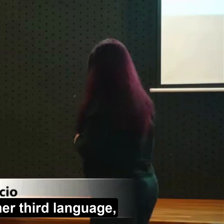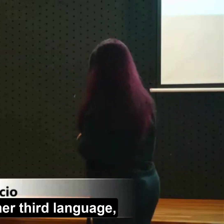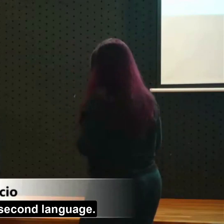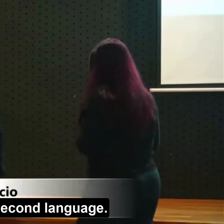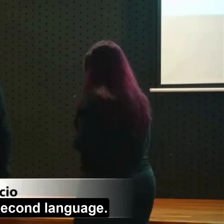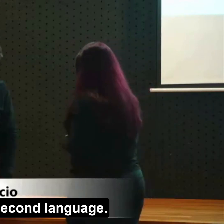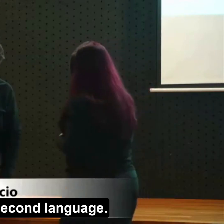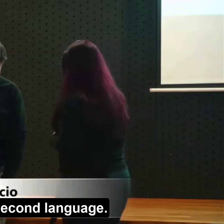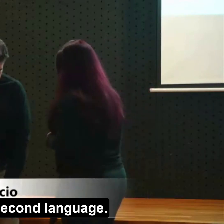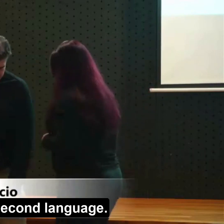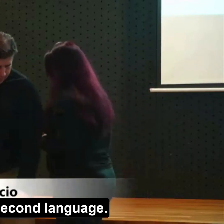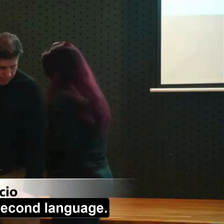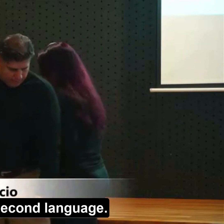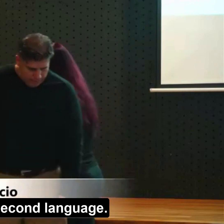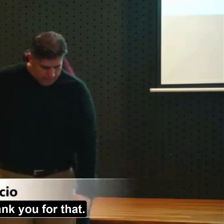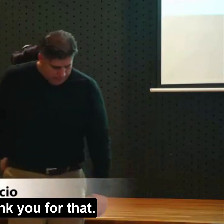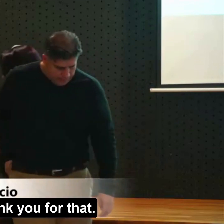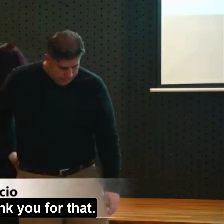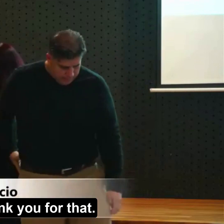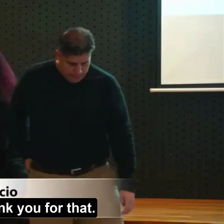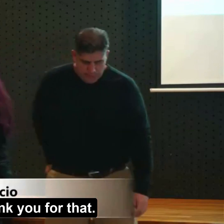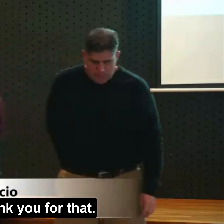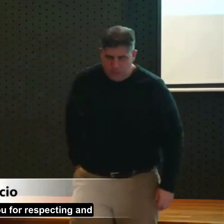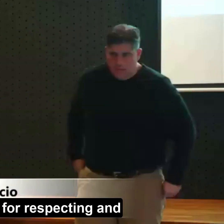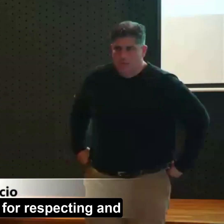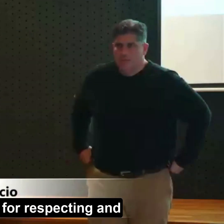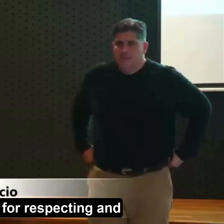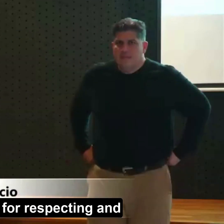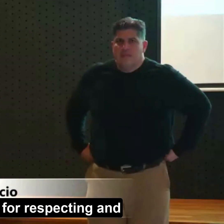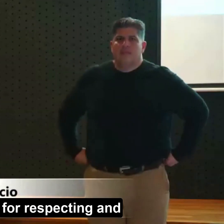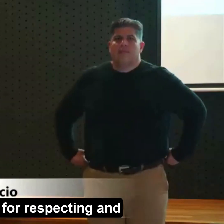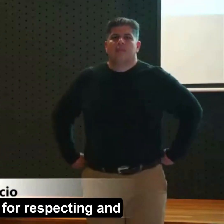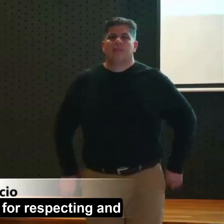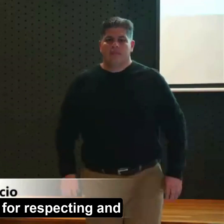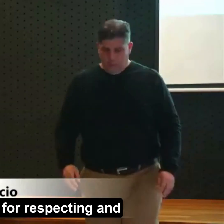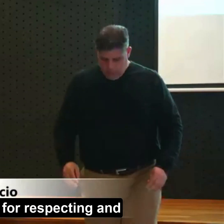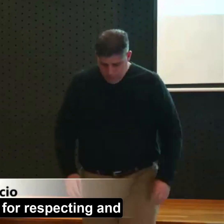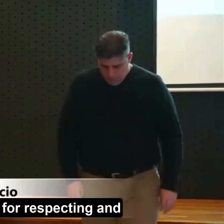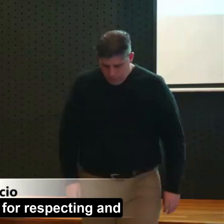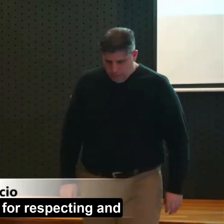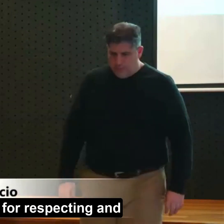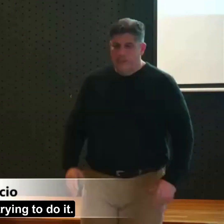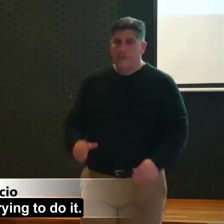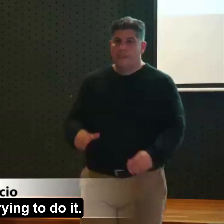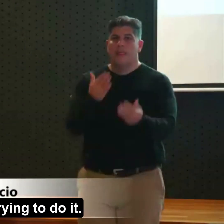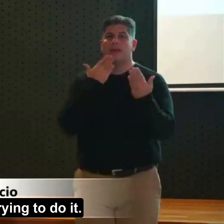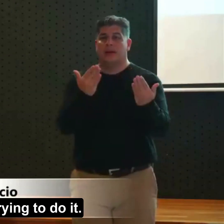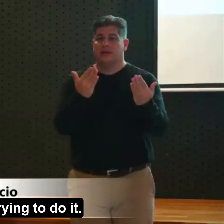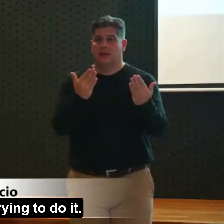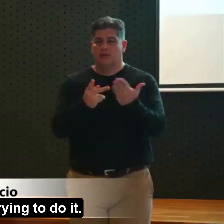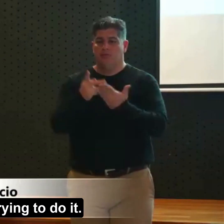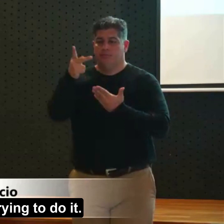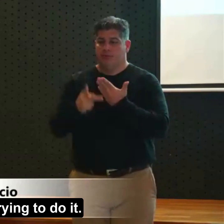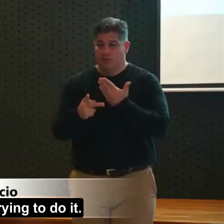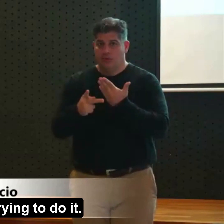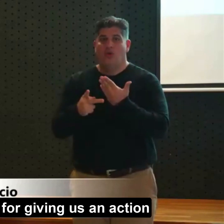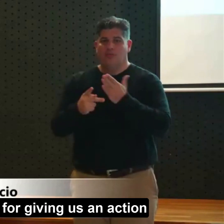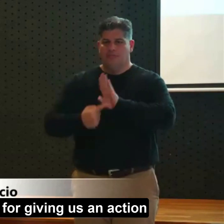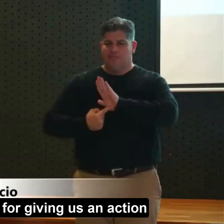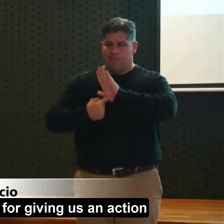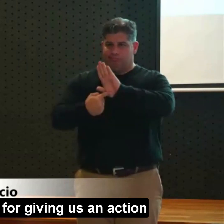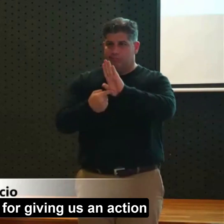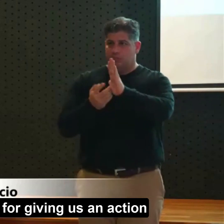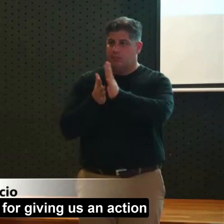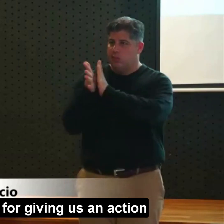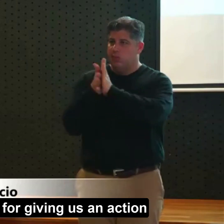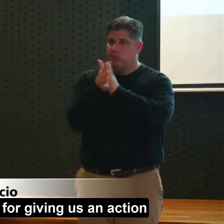third language, not the second language. So thank you for that. Thank you for respecting and for trying to do it. And